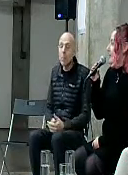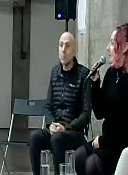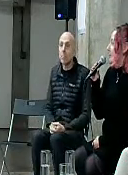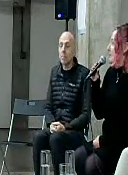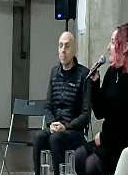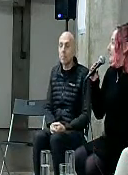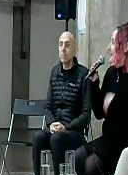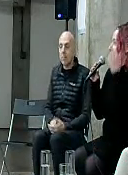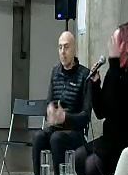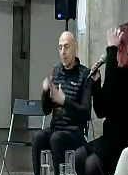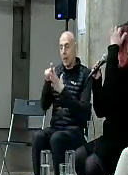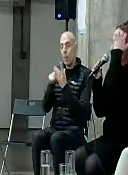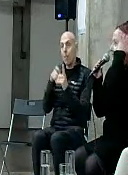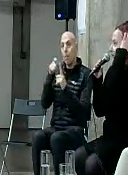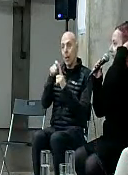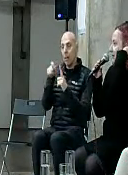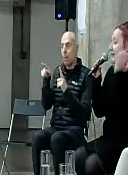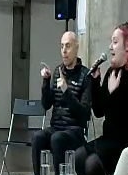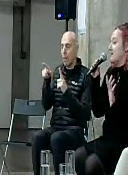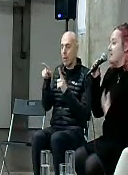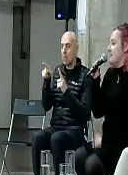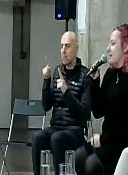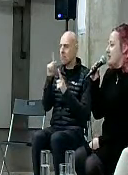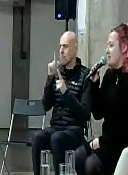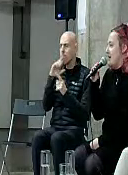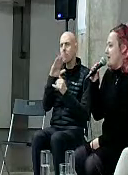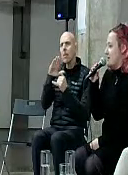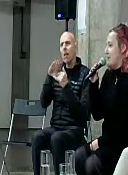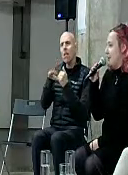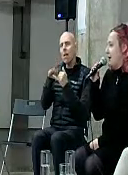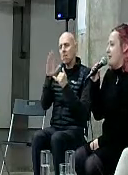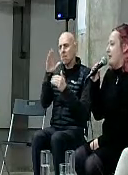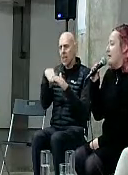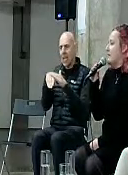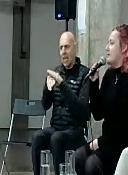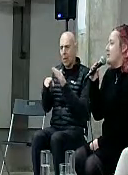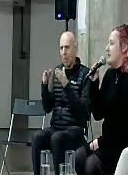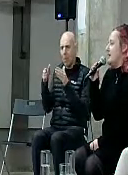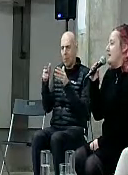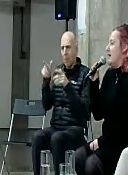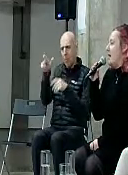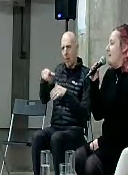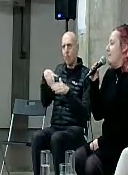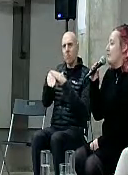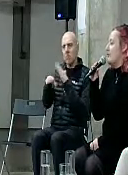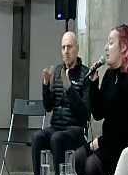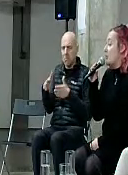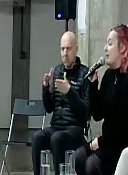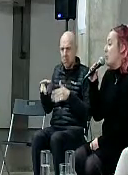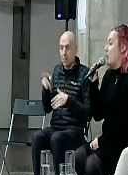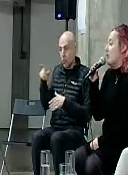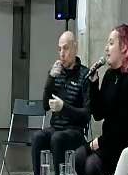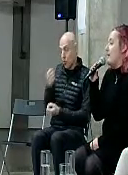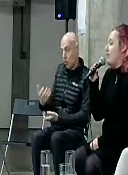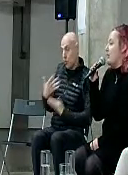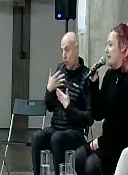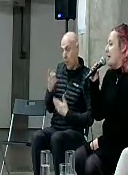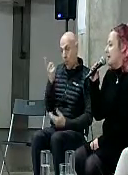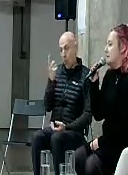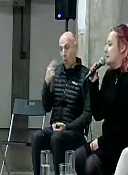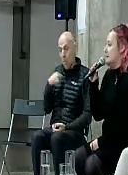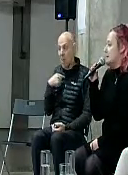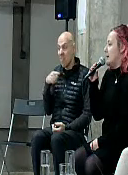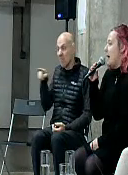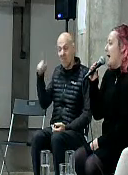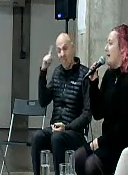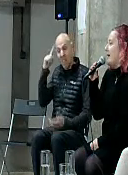When Pip was in one of the last inpatient stays at a mental health unit, she told me and warned me that this would kill